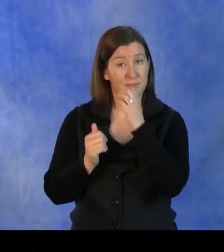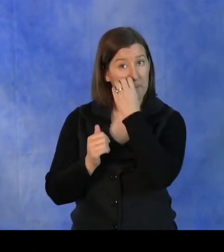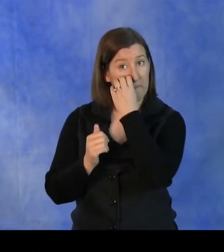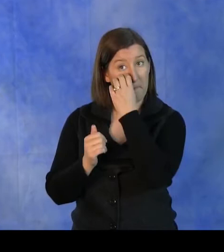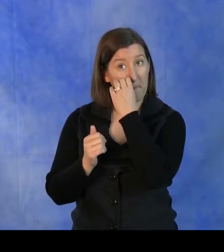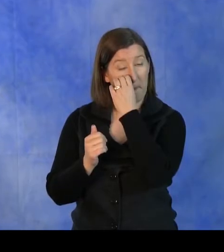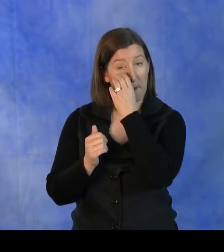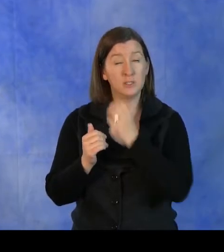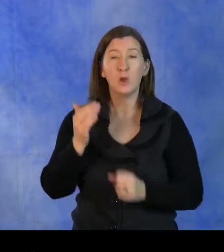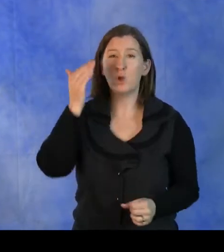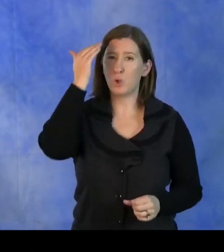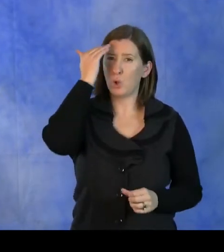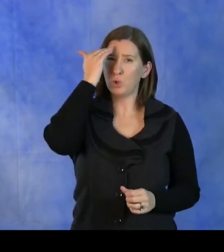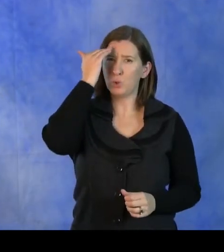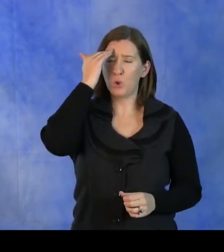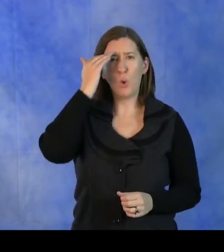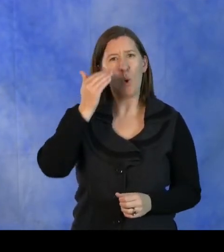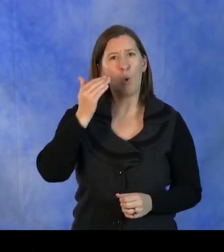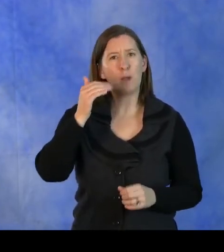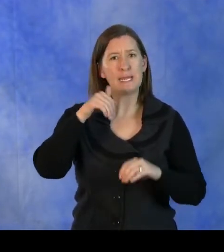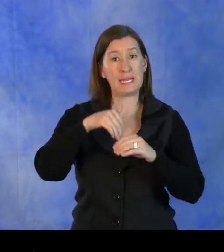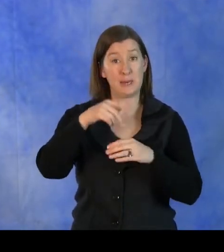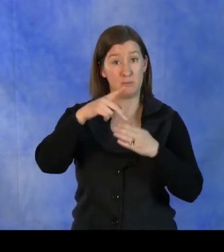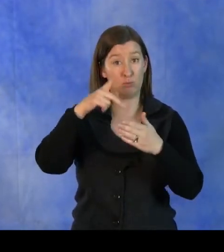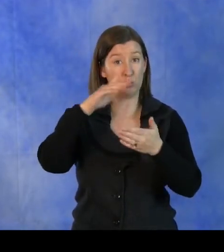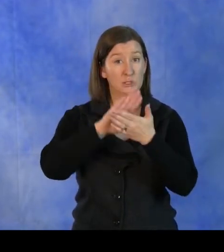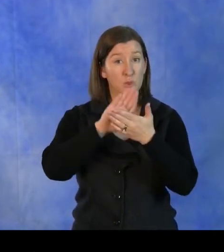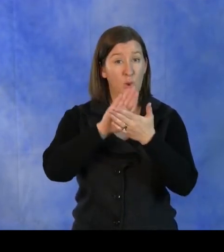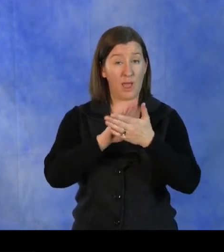an intervention.